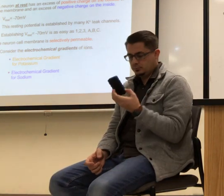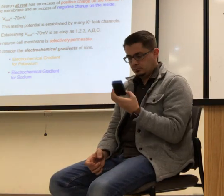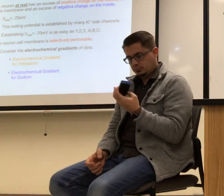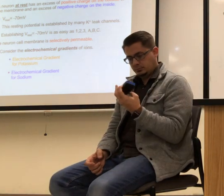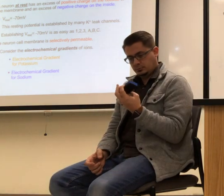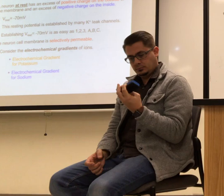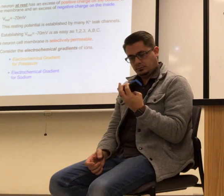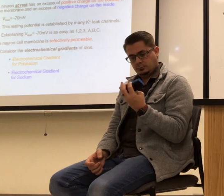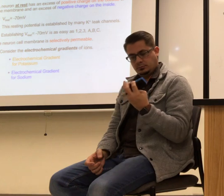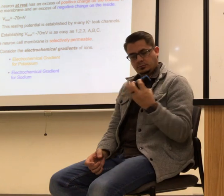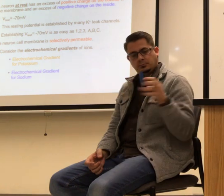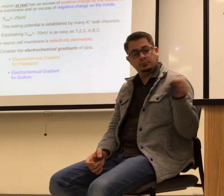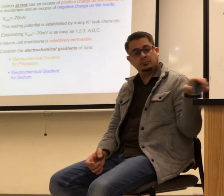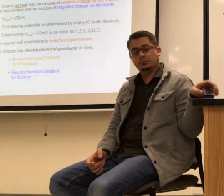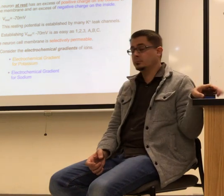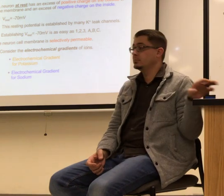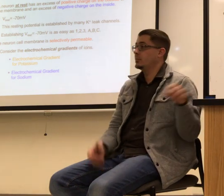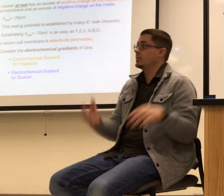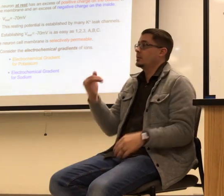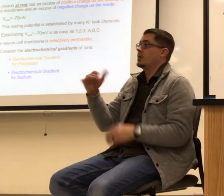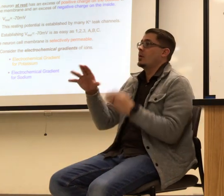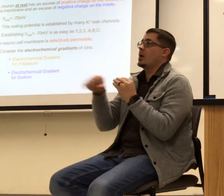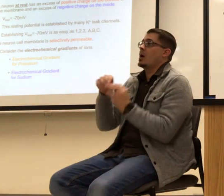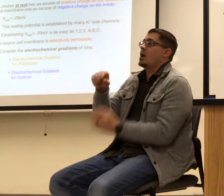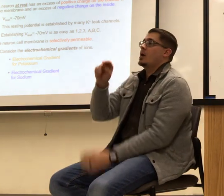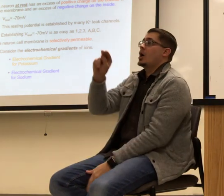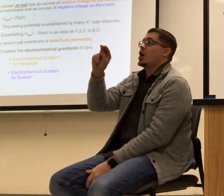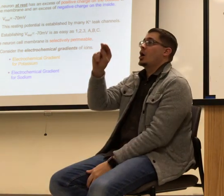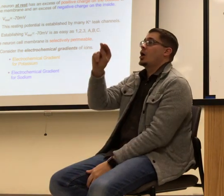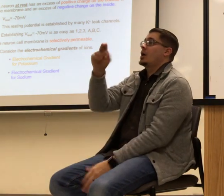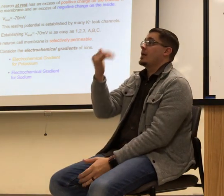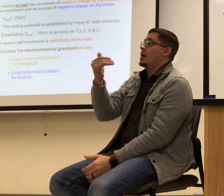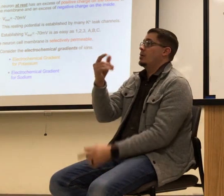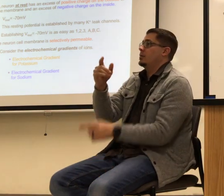A sodium leak channel.